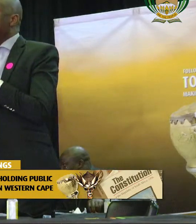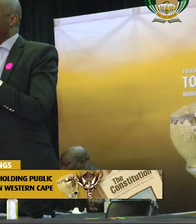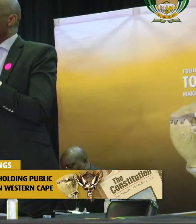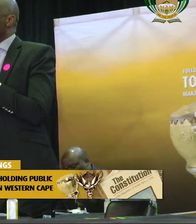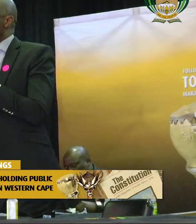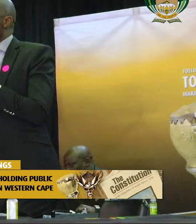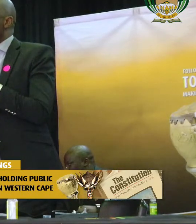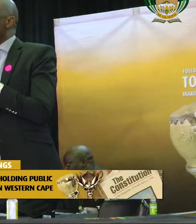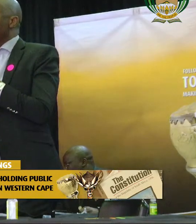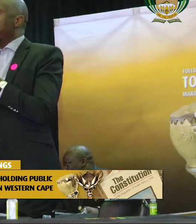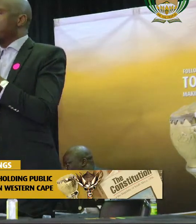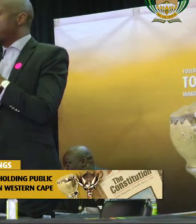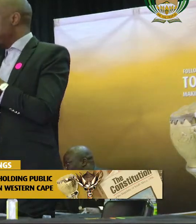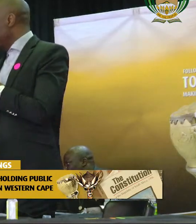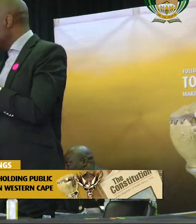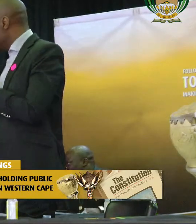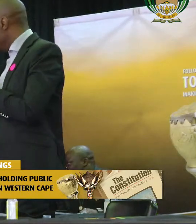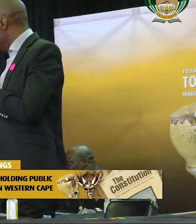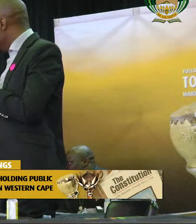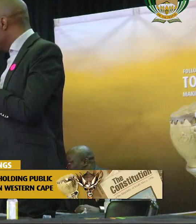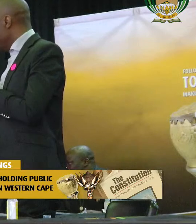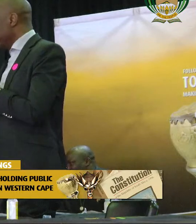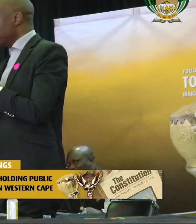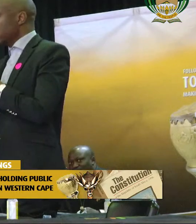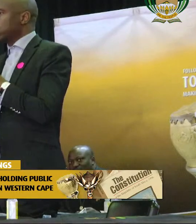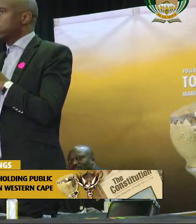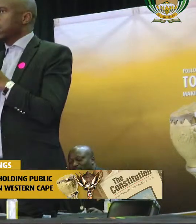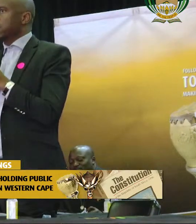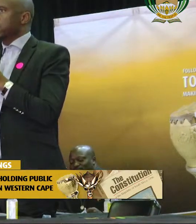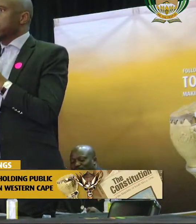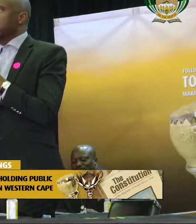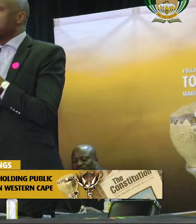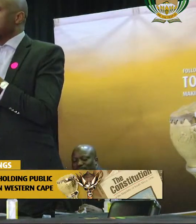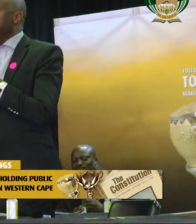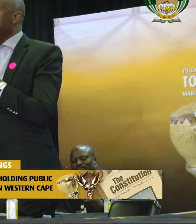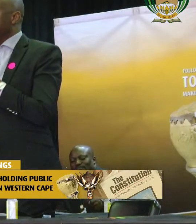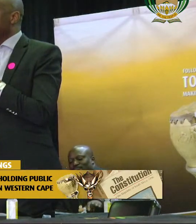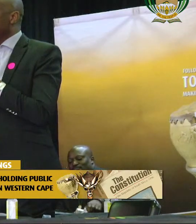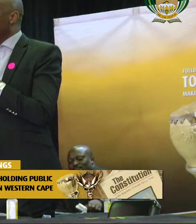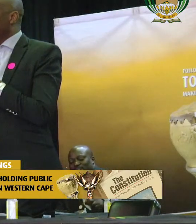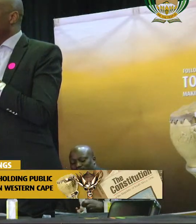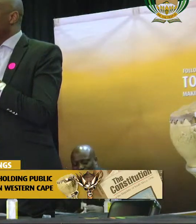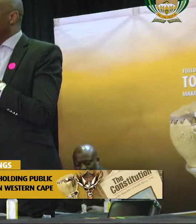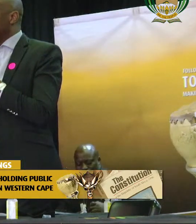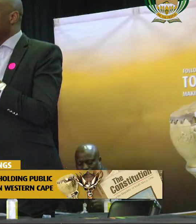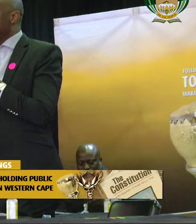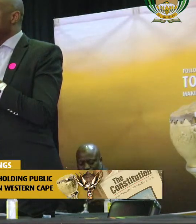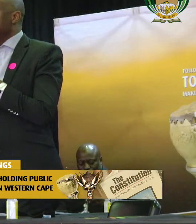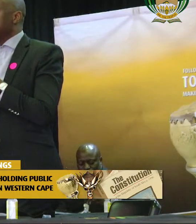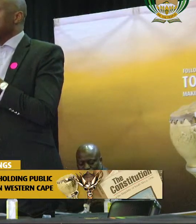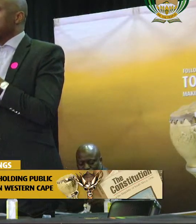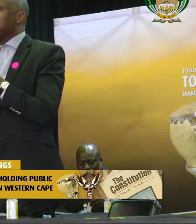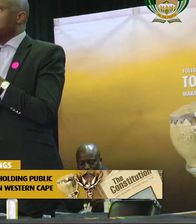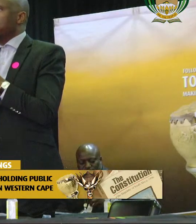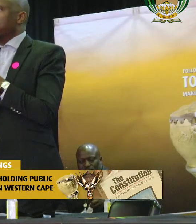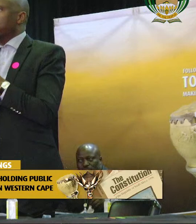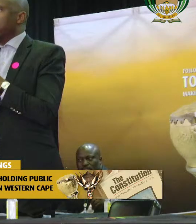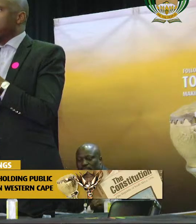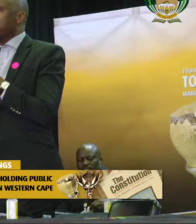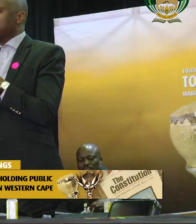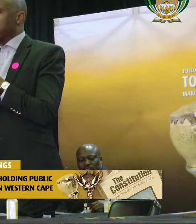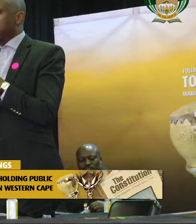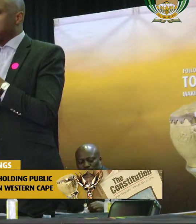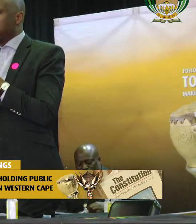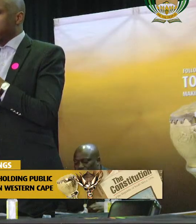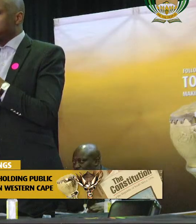We are now have, as Honorable Ross has made a concluding remark, we